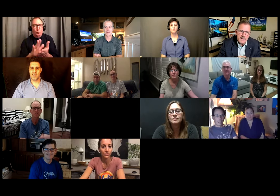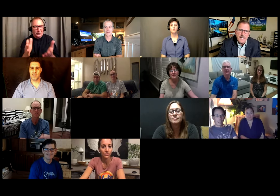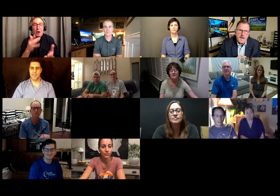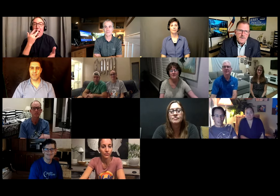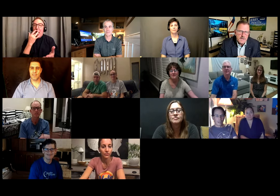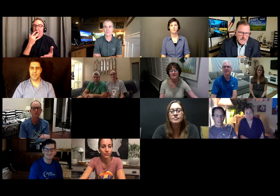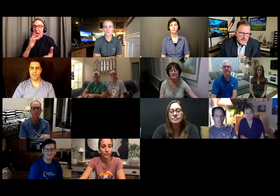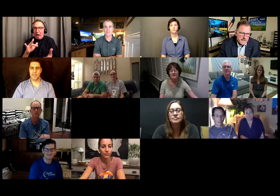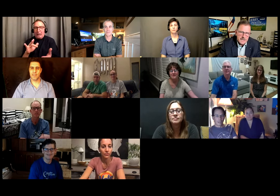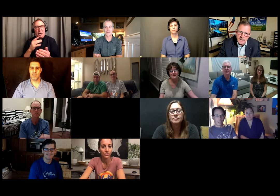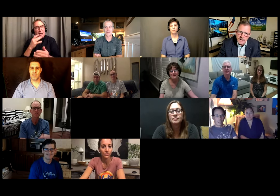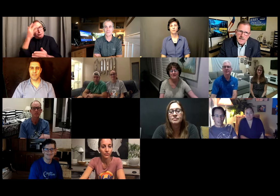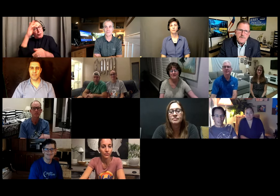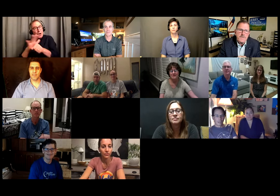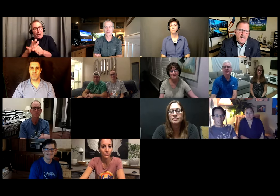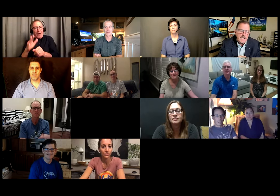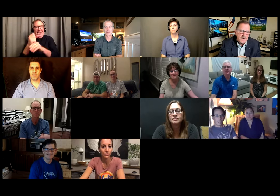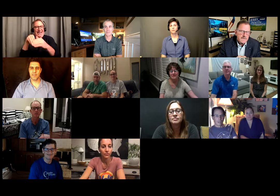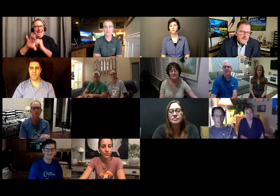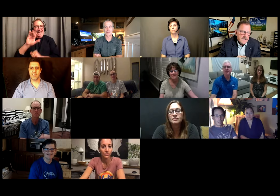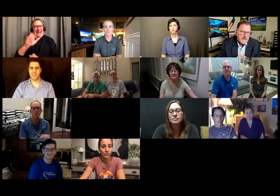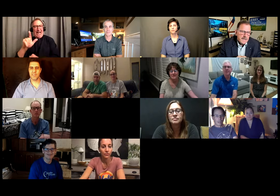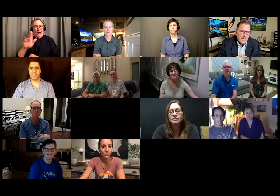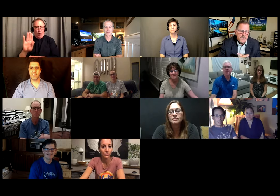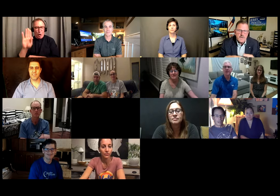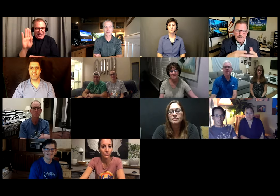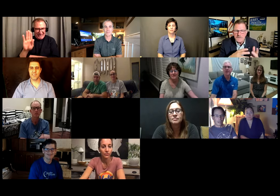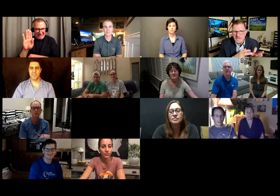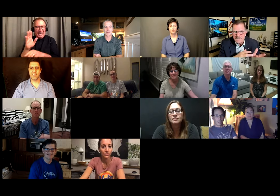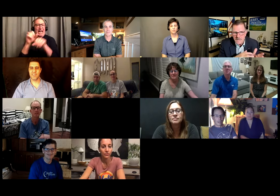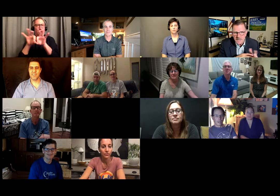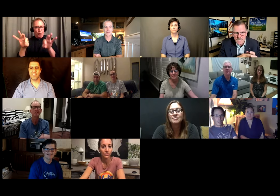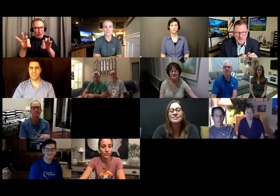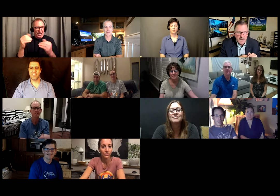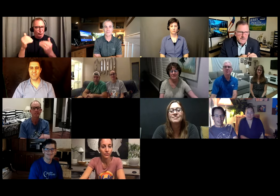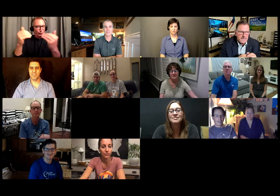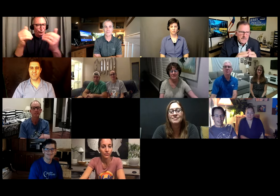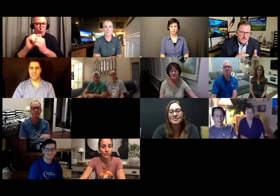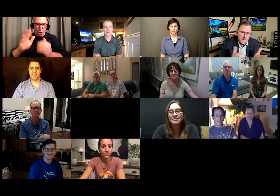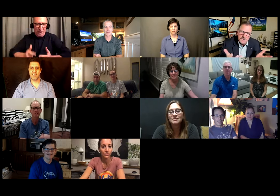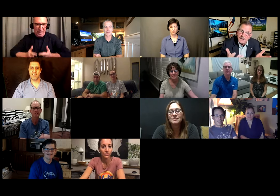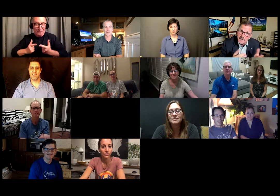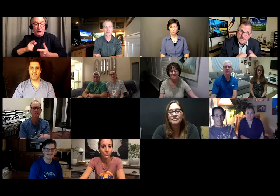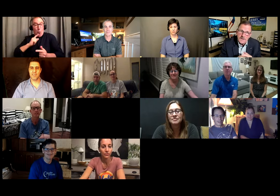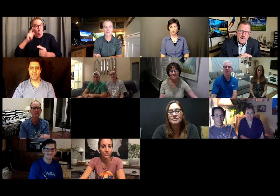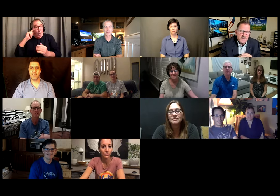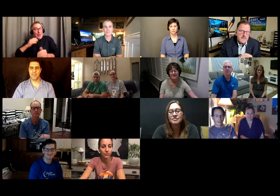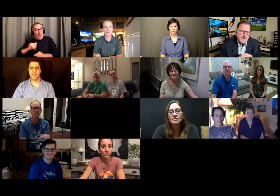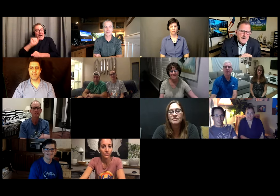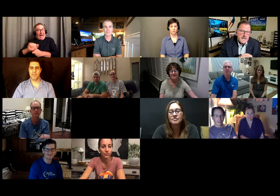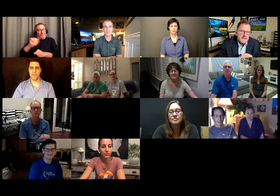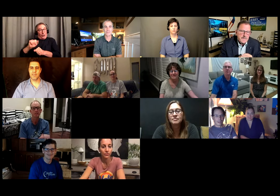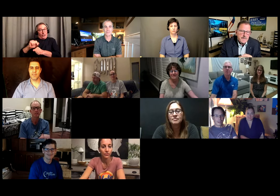enough to go to Cal Berkeley and get a degree and move on in life. And I hope through the efforts that I've done the last 25 years and hopefully the next few